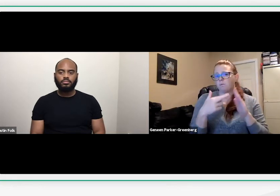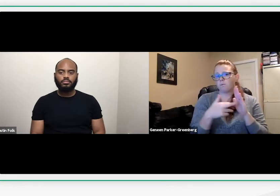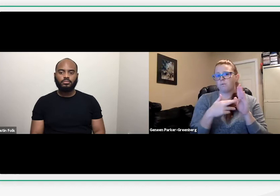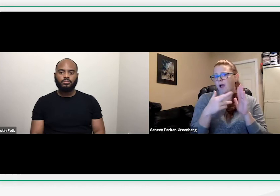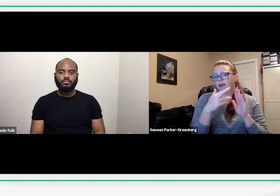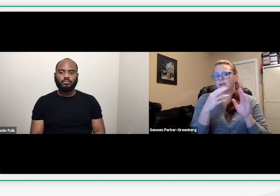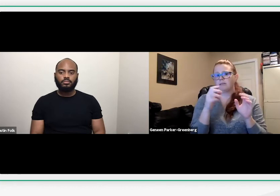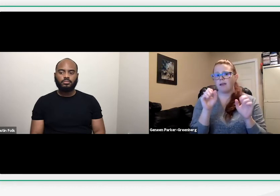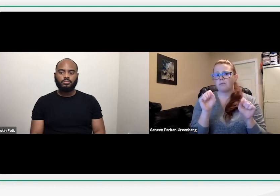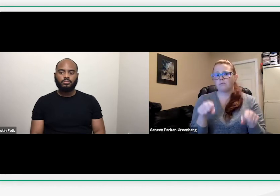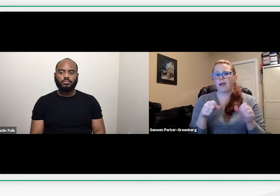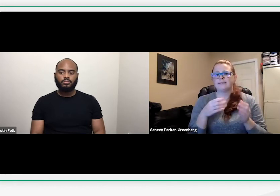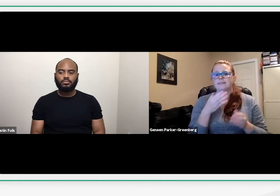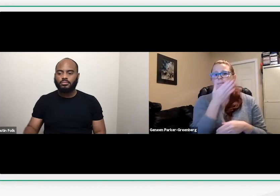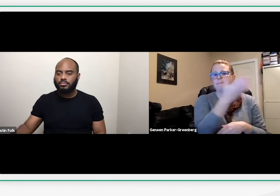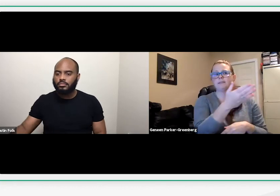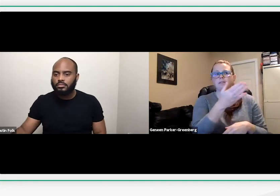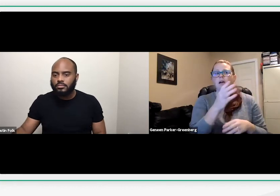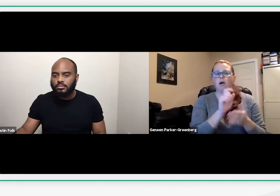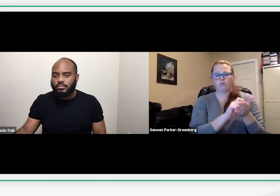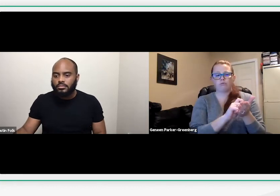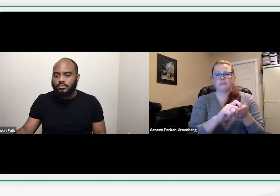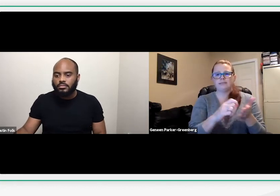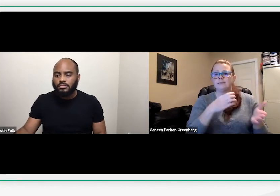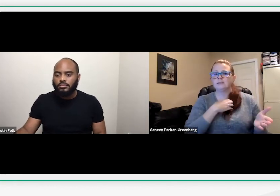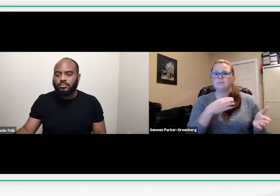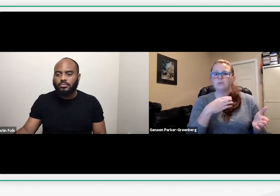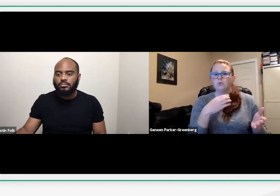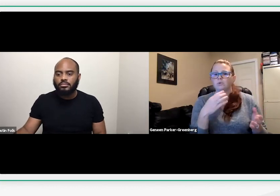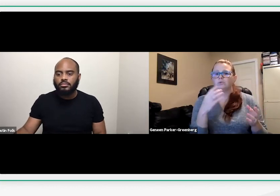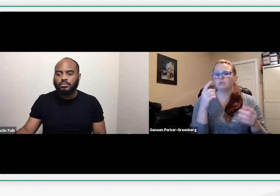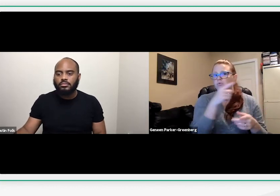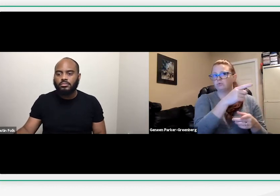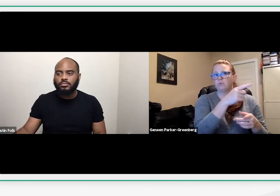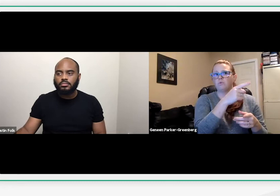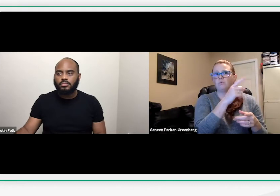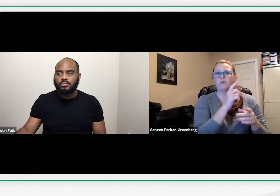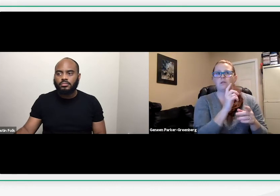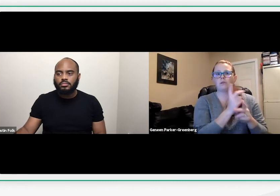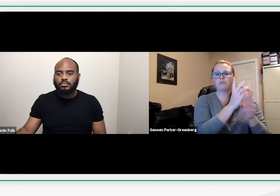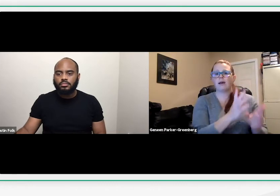And if you don't get a response, there actually is a regulation that you